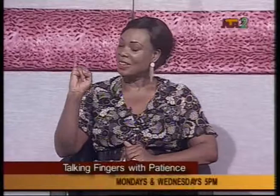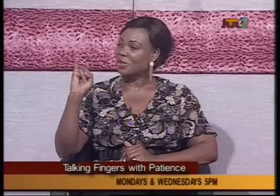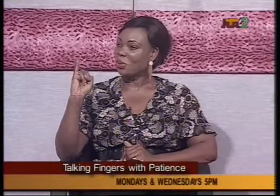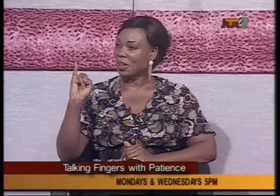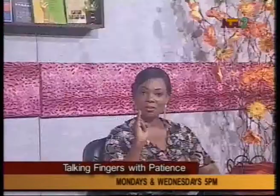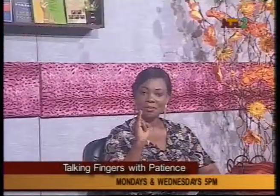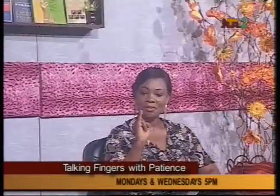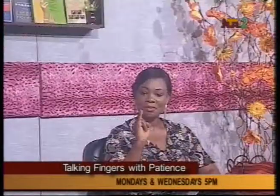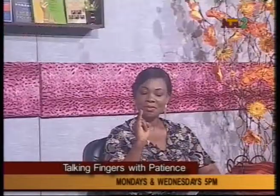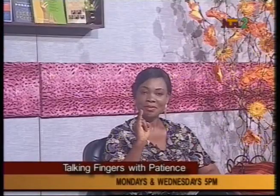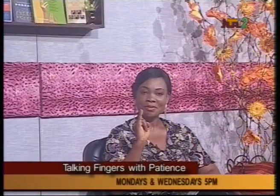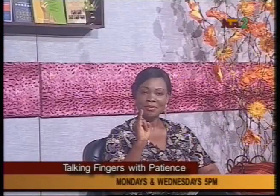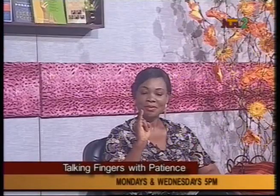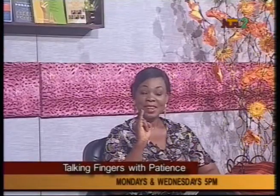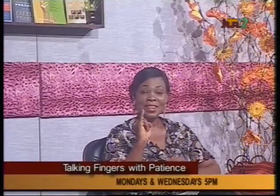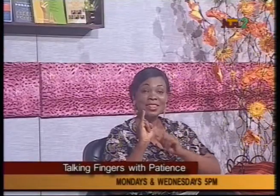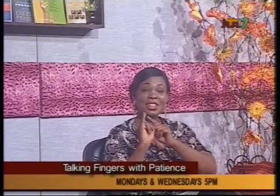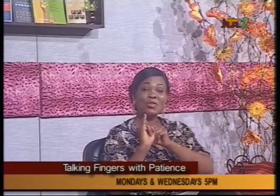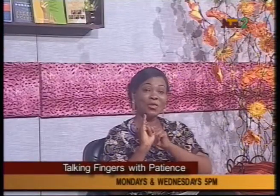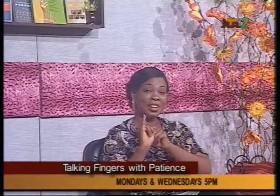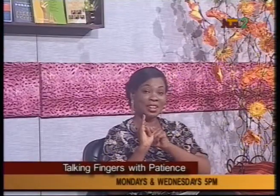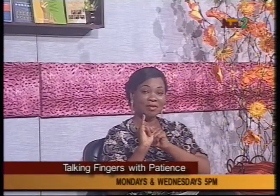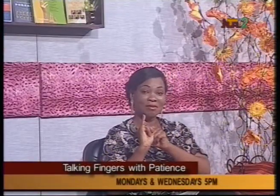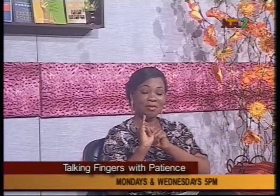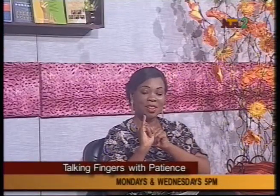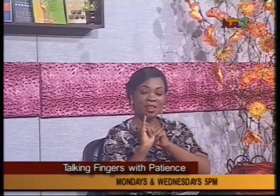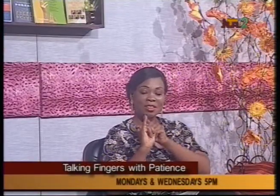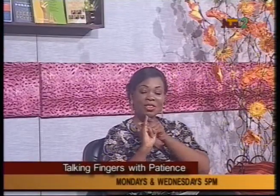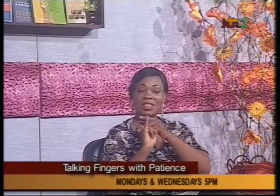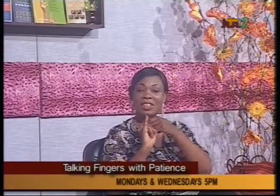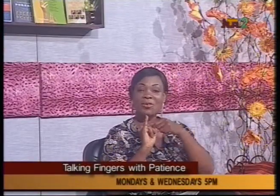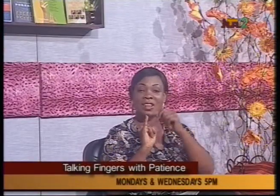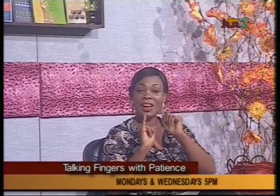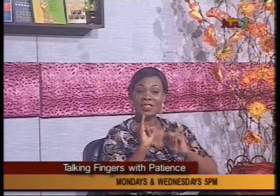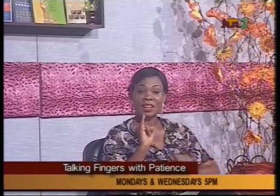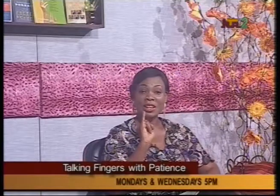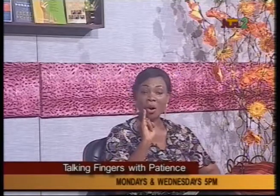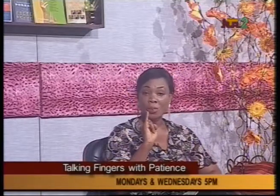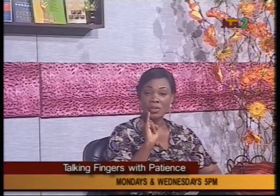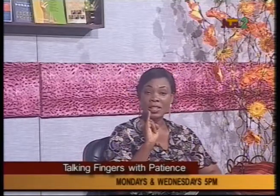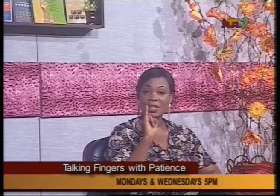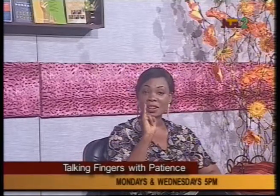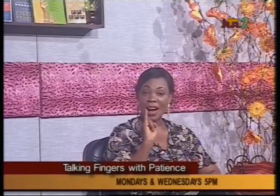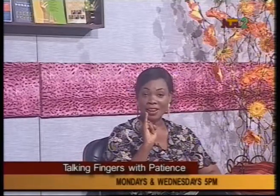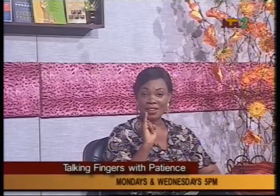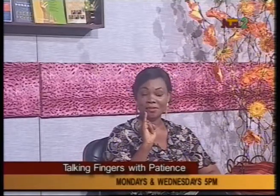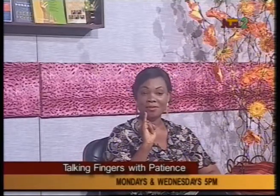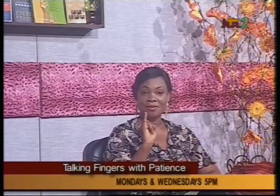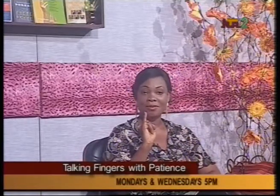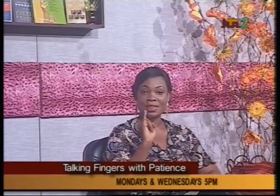way. That's a little finger. Just the little finger extended upwards. That's letter I. Letter